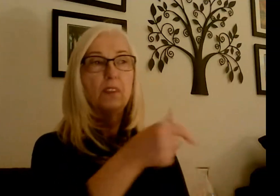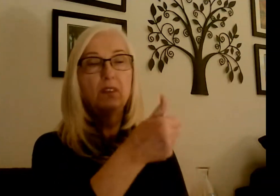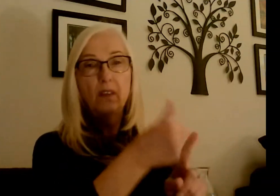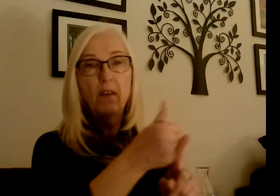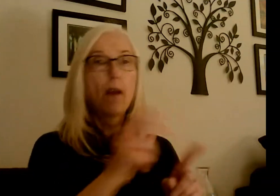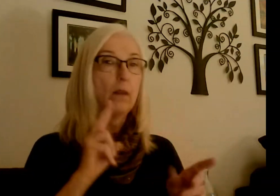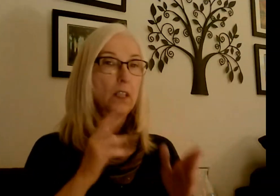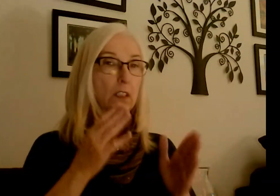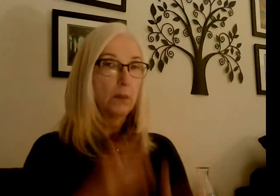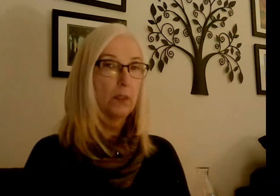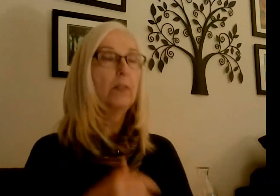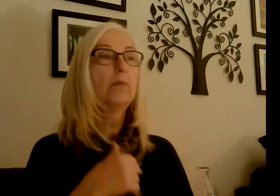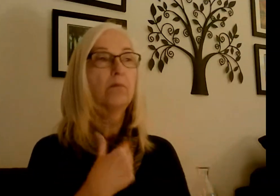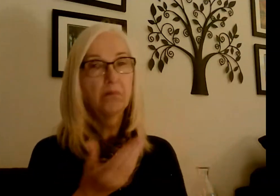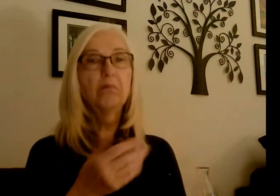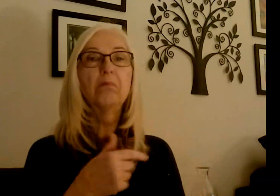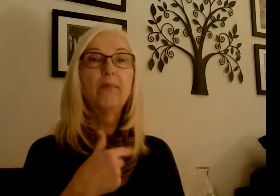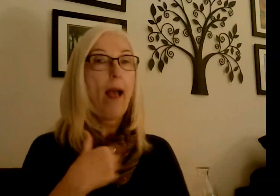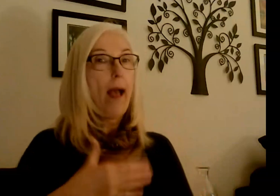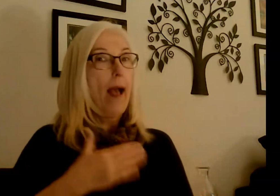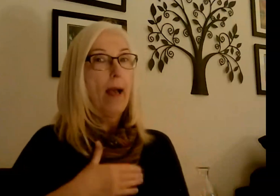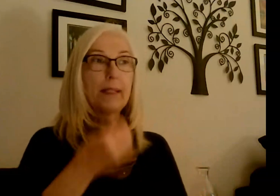I worked at the White House. I cleaned.